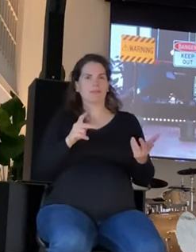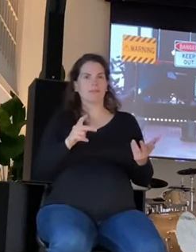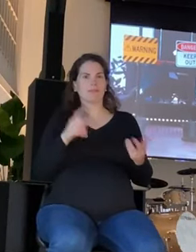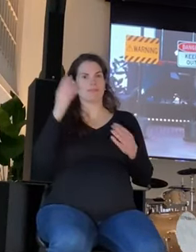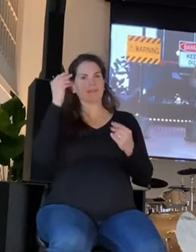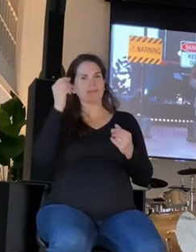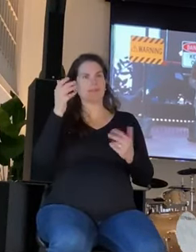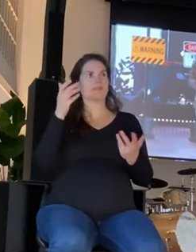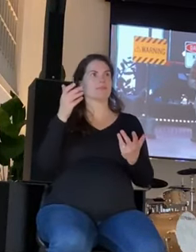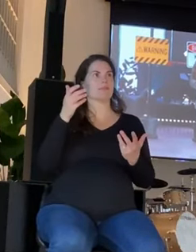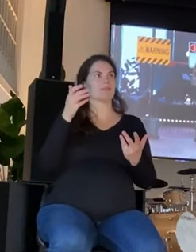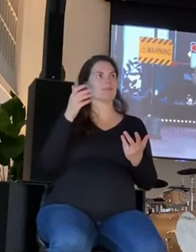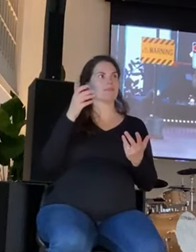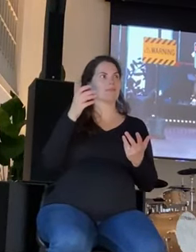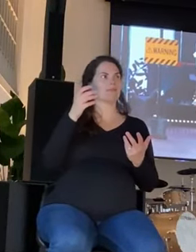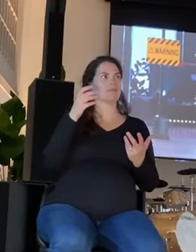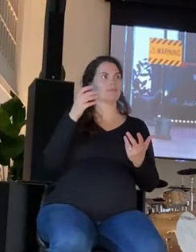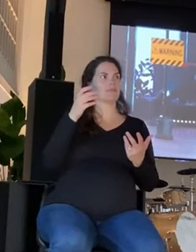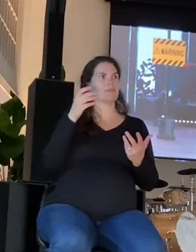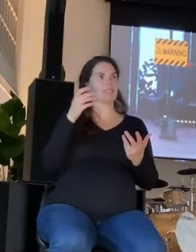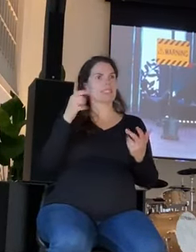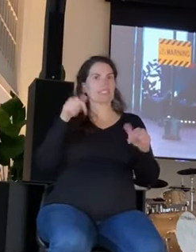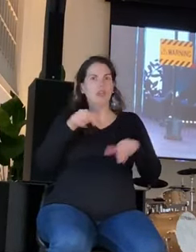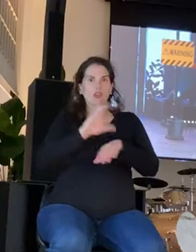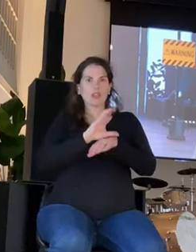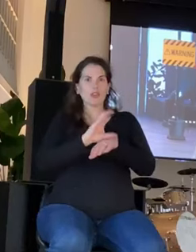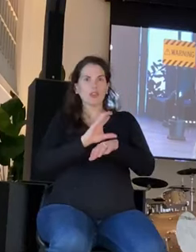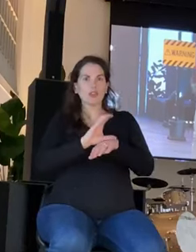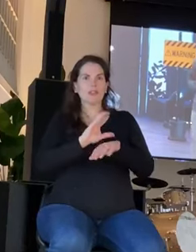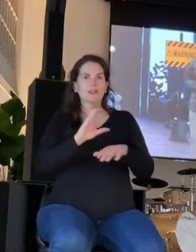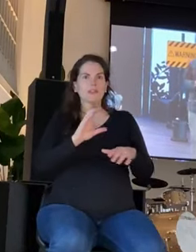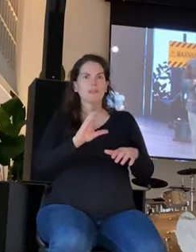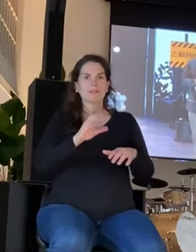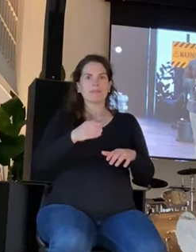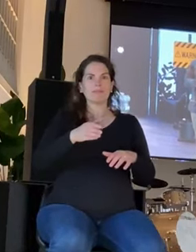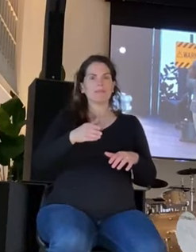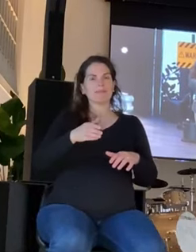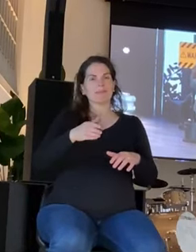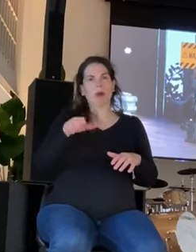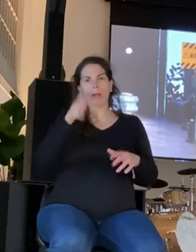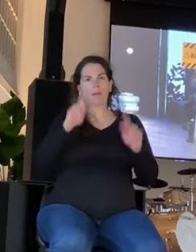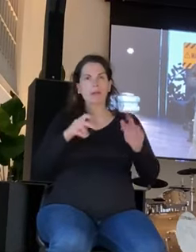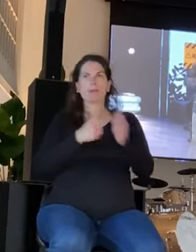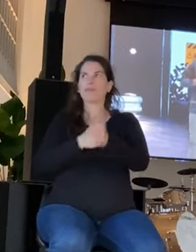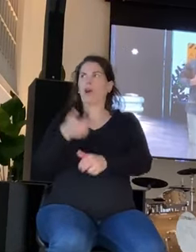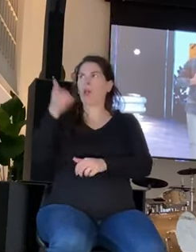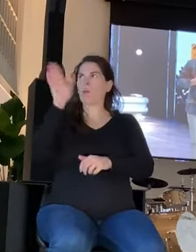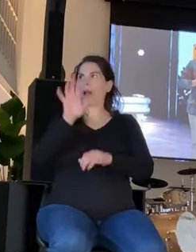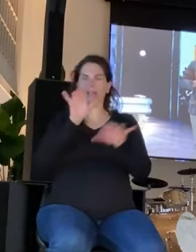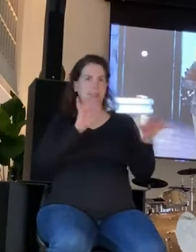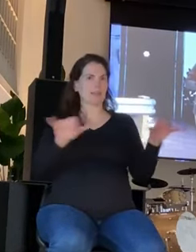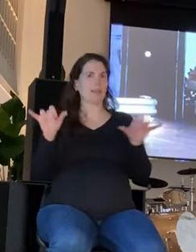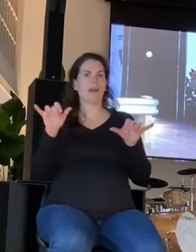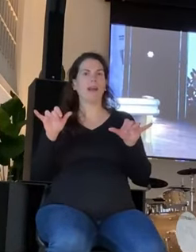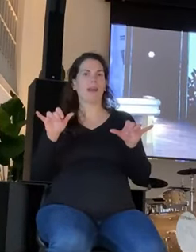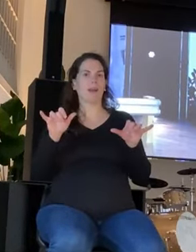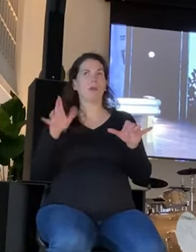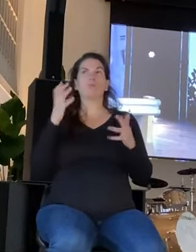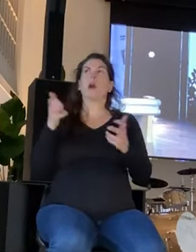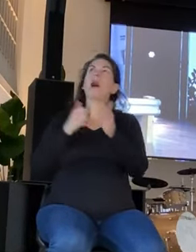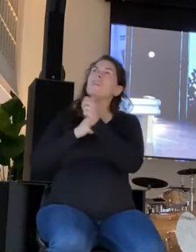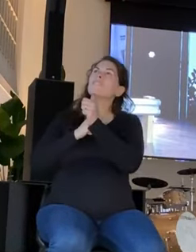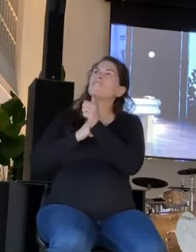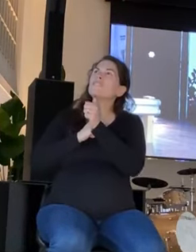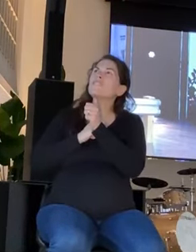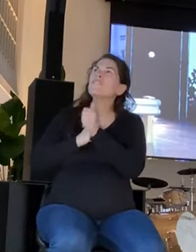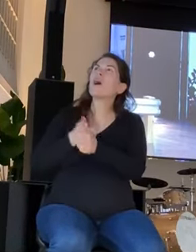about the godly men and women that have gone before you. Godly men and women that live with personal